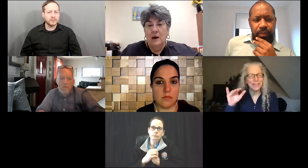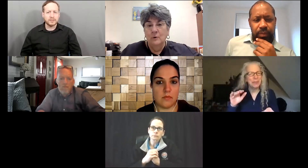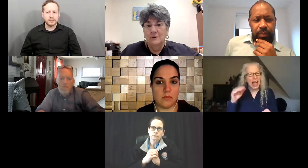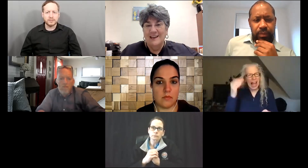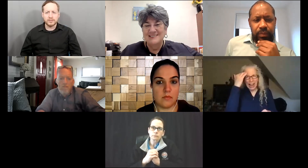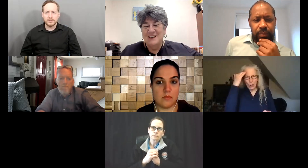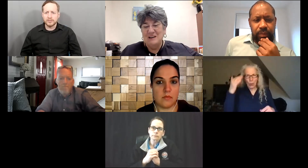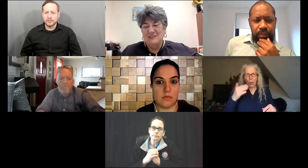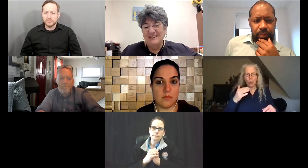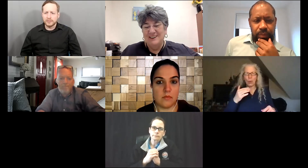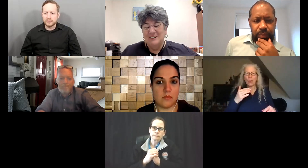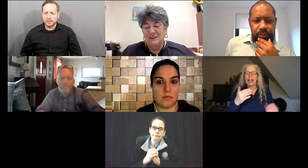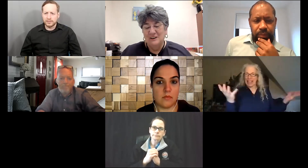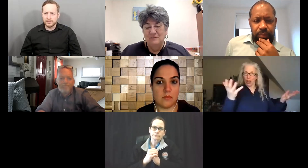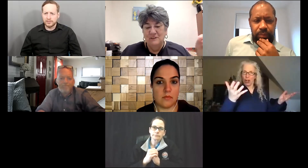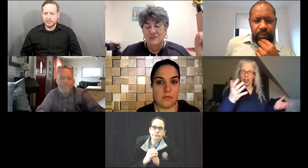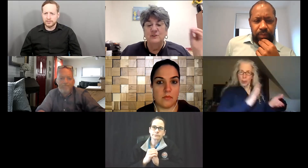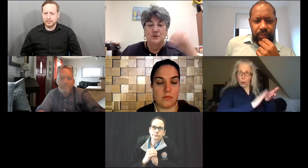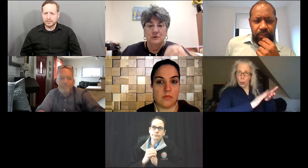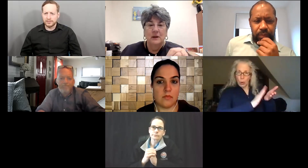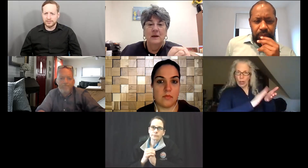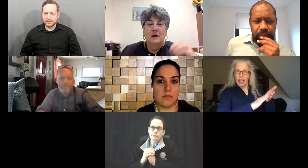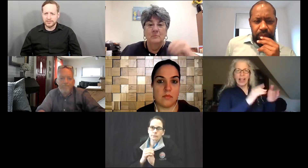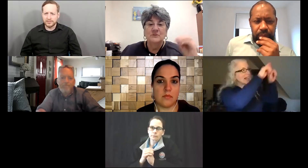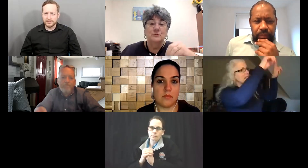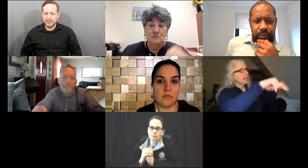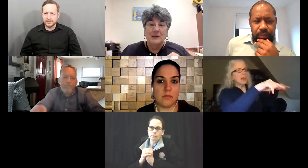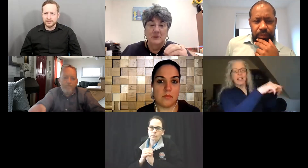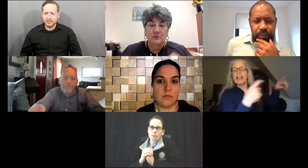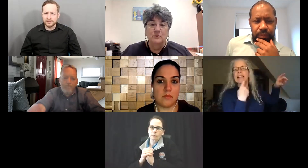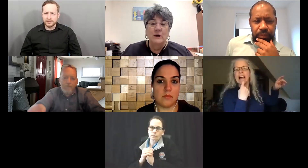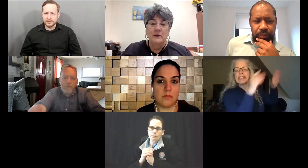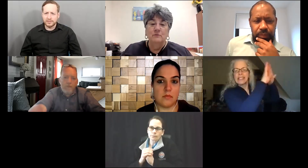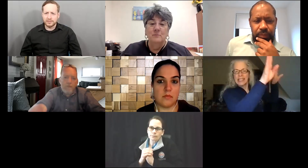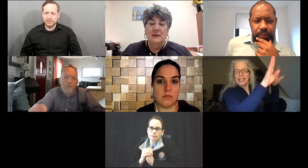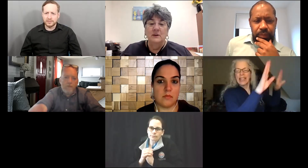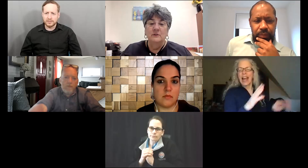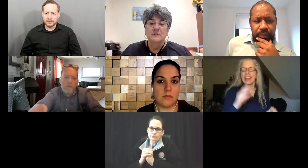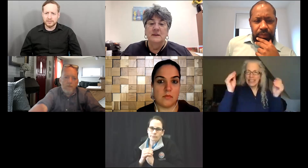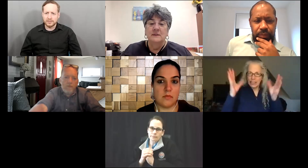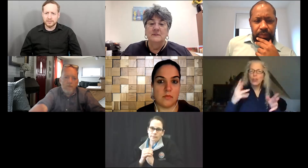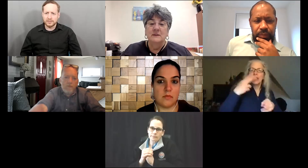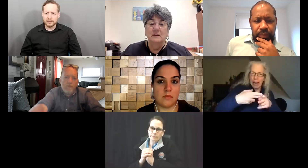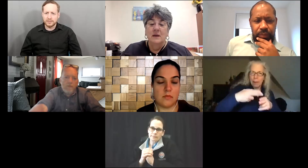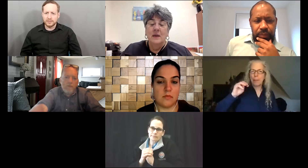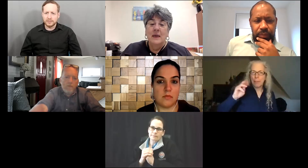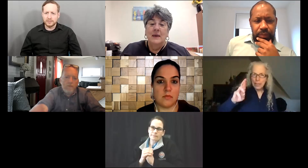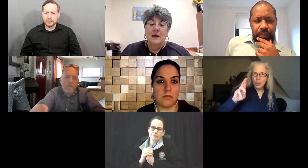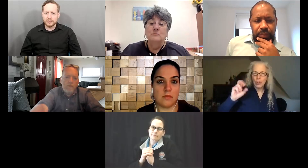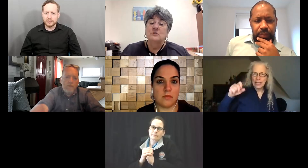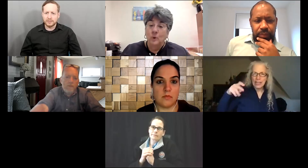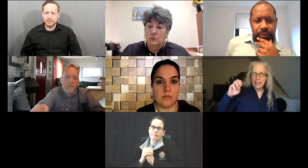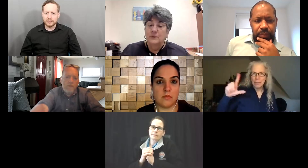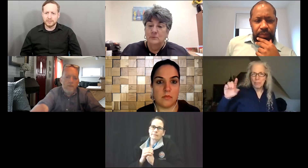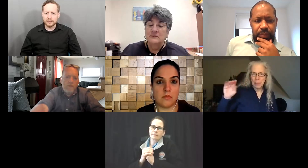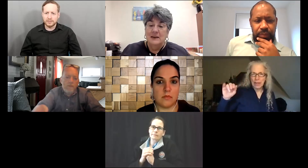in our glass cabinet here of a teacher, Mr. Spellman, who taught here for many years. And I